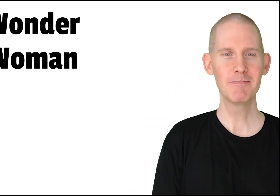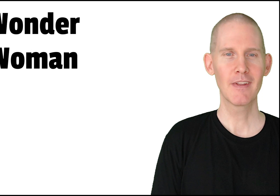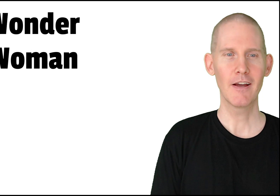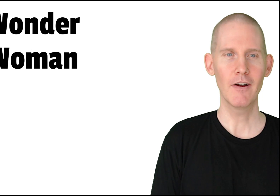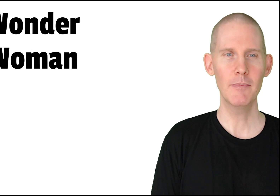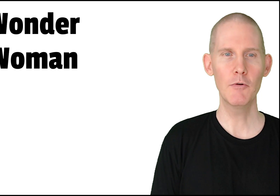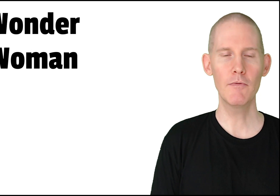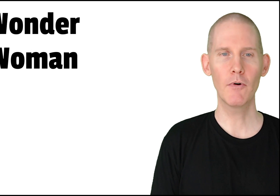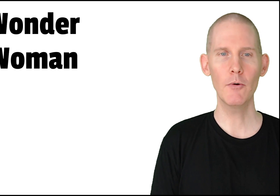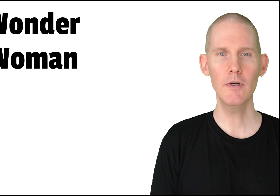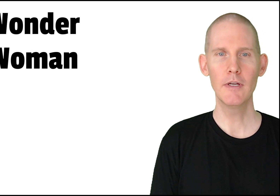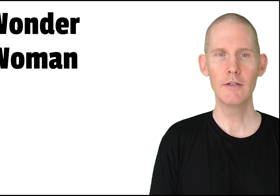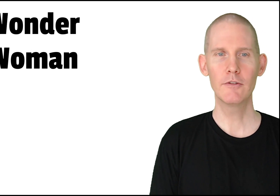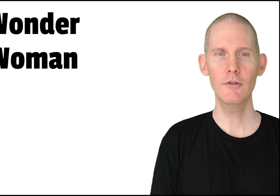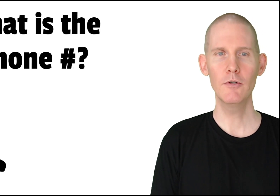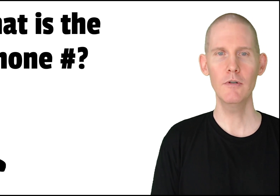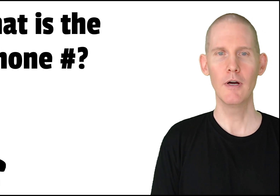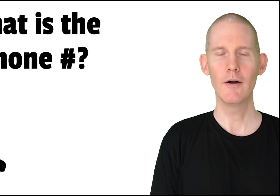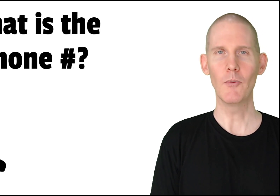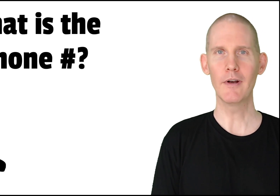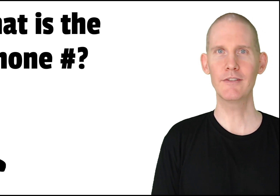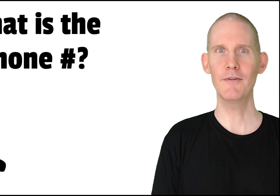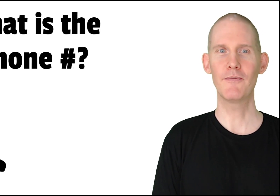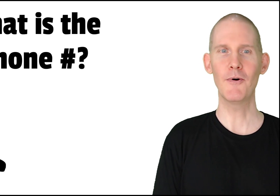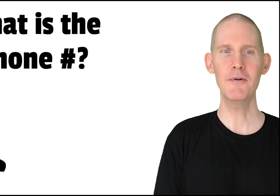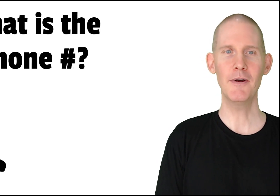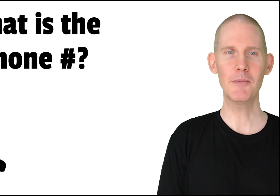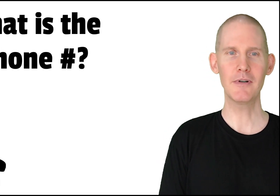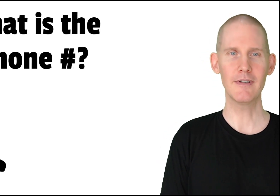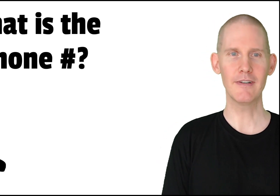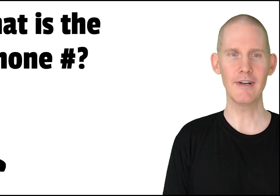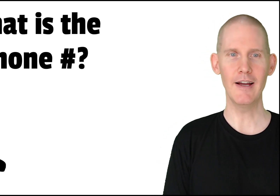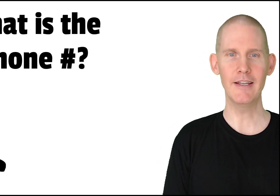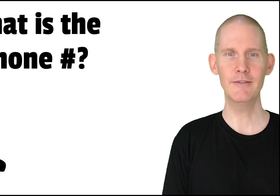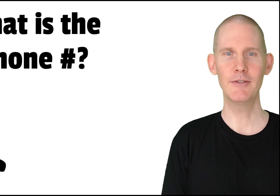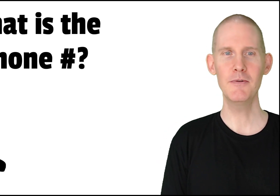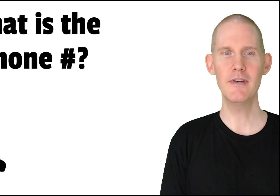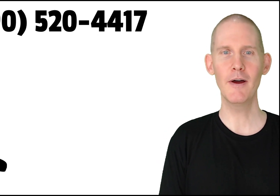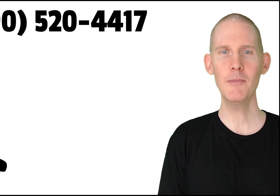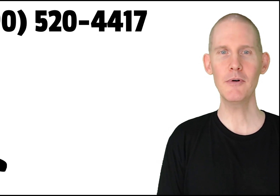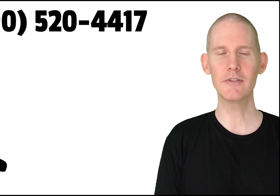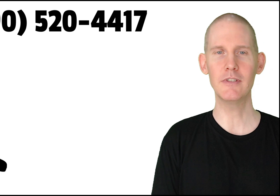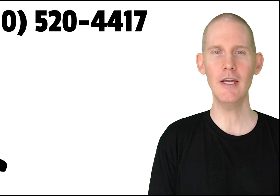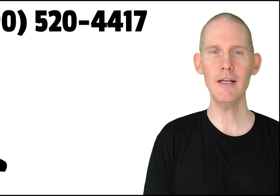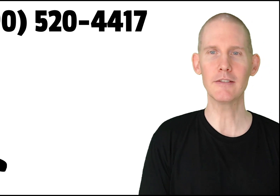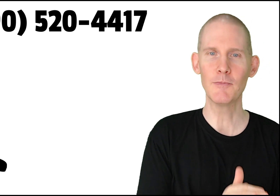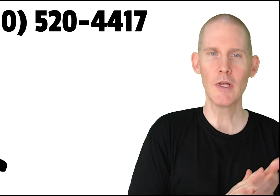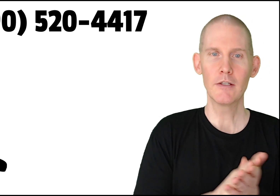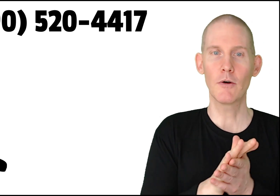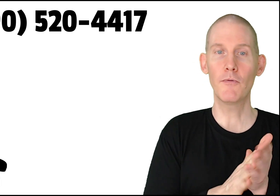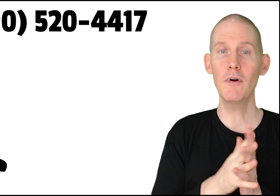All right, moving forward to what is the phone number into numbers? Yes. So